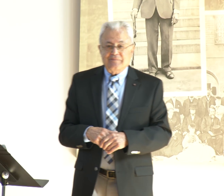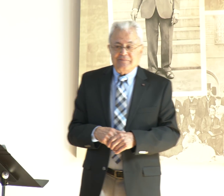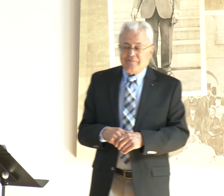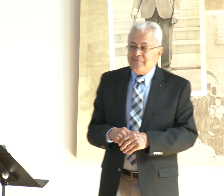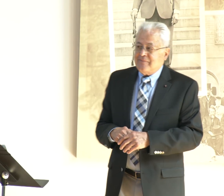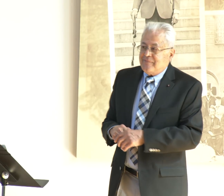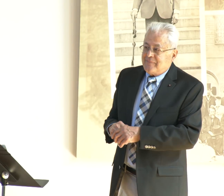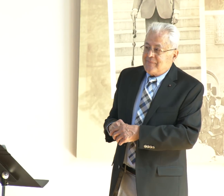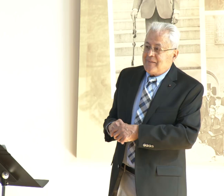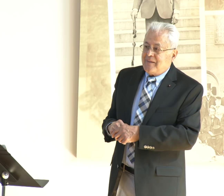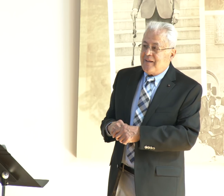years.